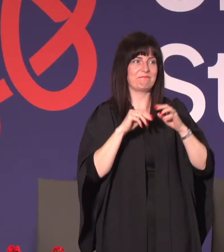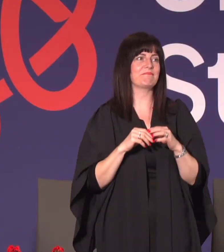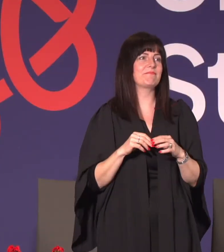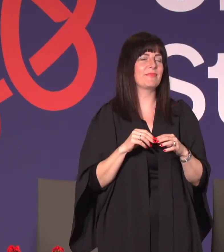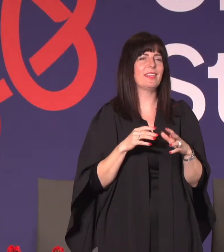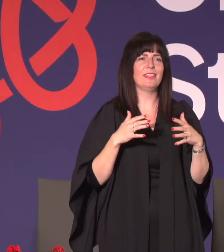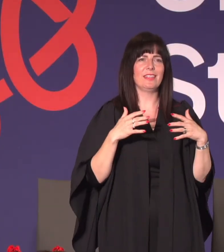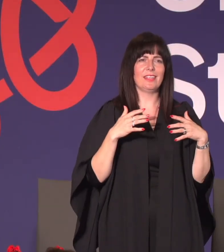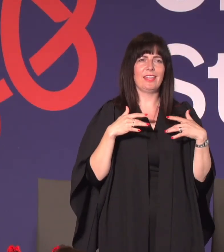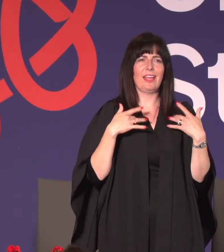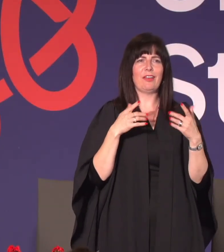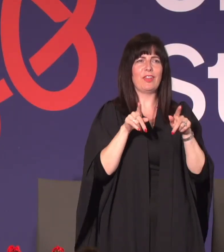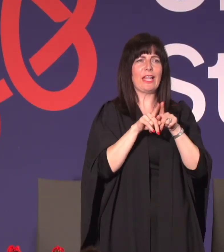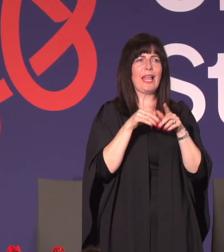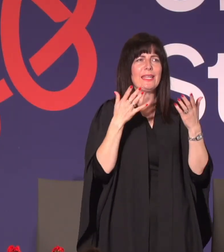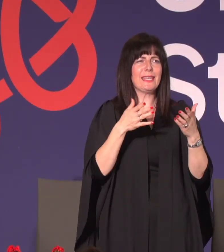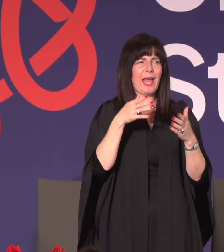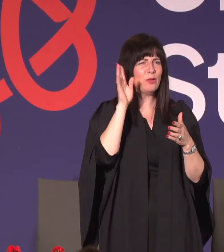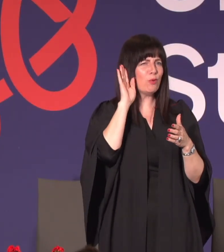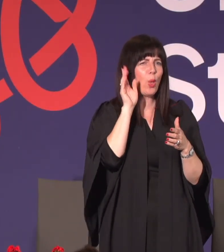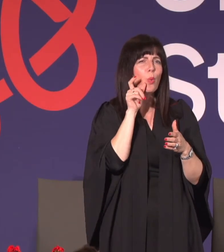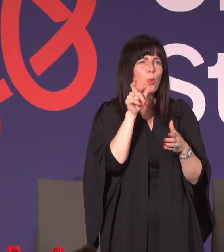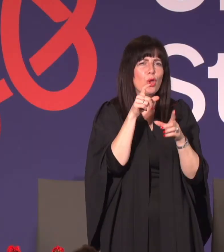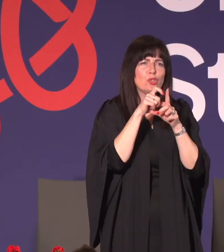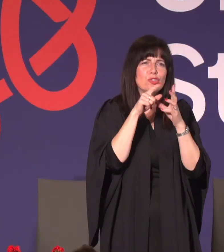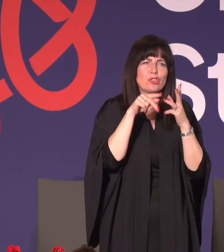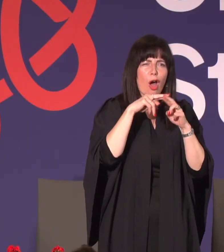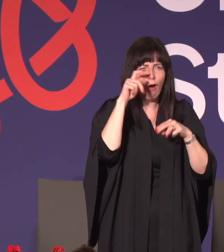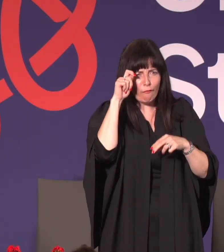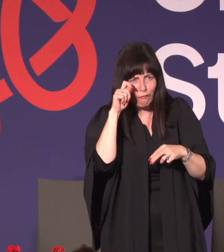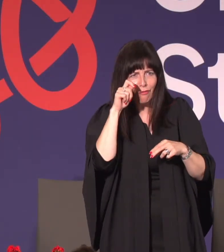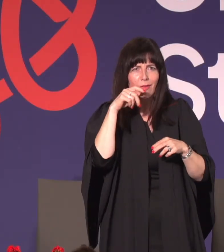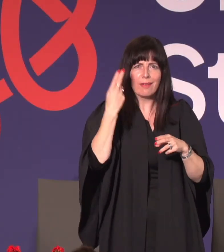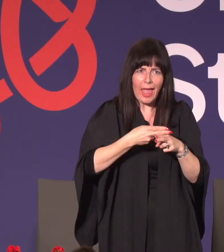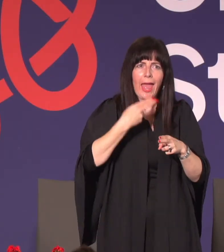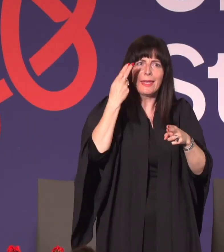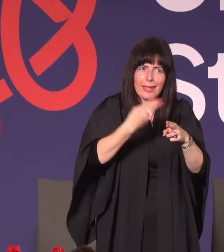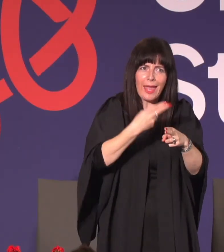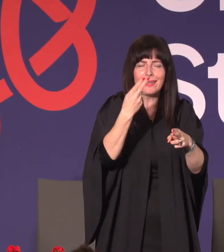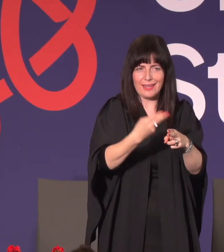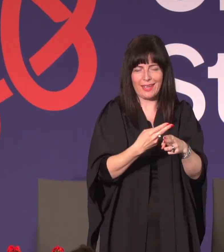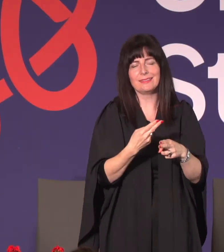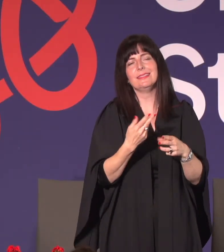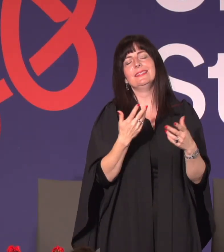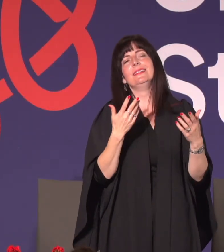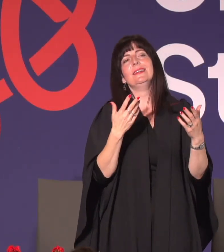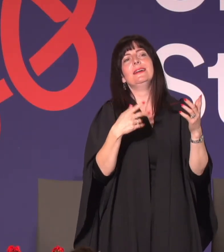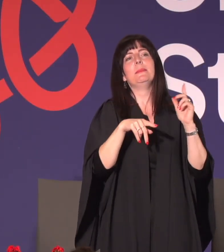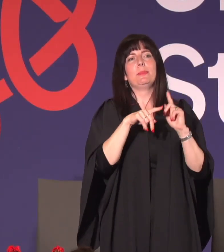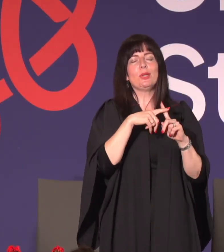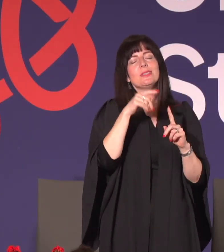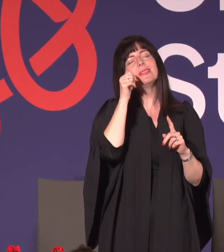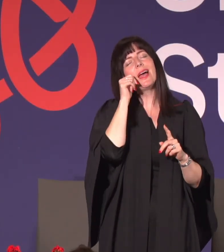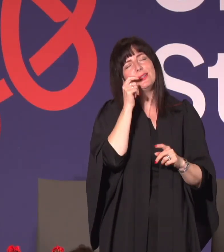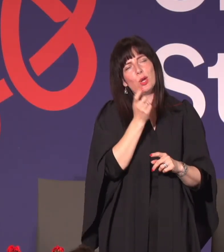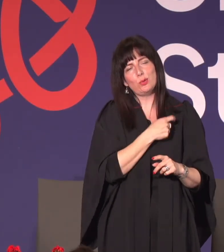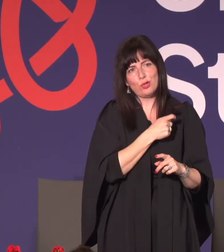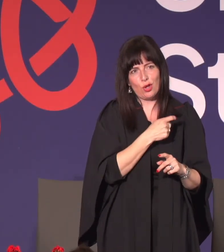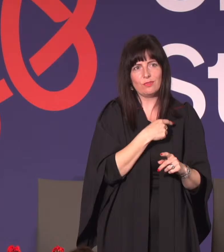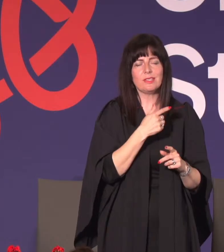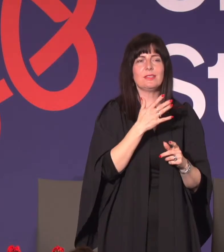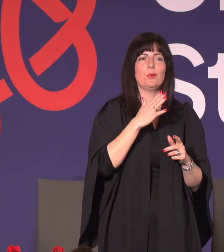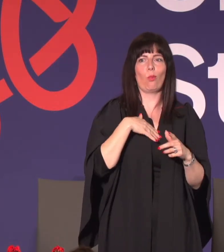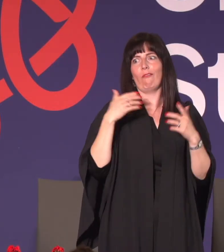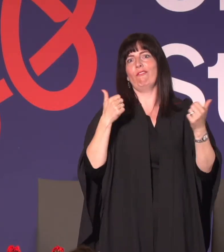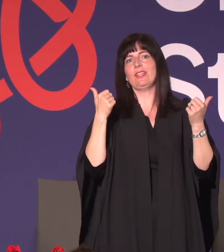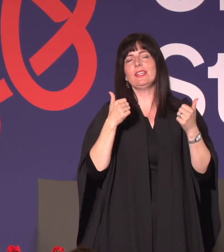I feel like you never knew what doffing was until today. And the other thing I would say is, I know you'll be nervous and you want to get across, but